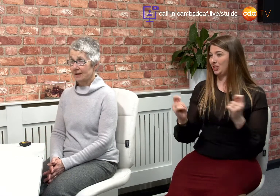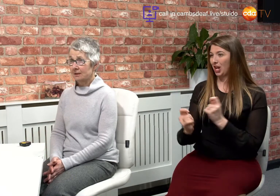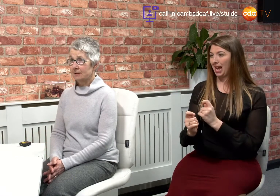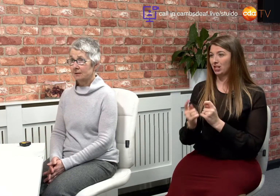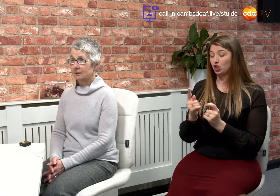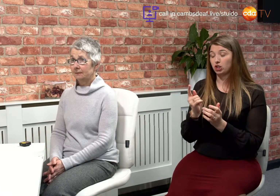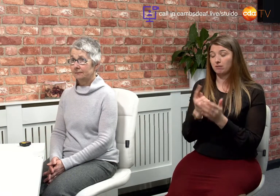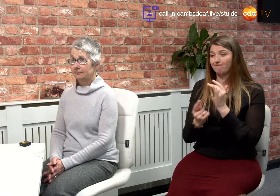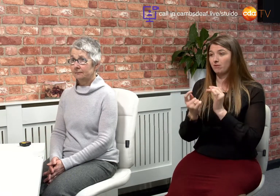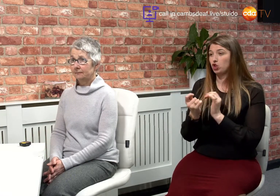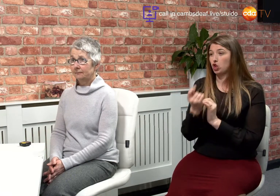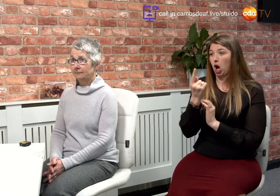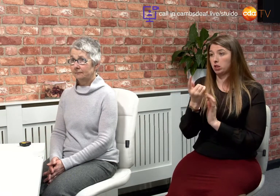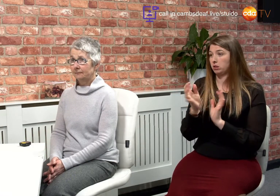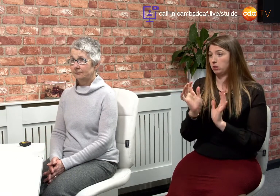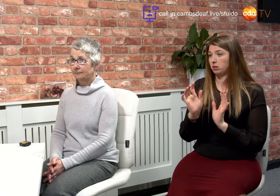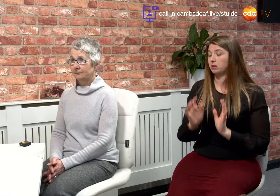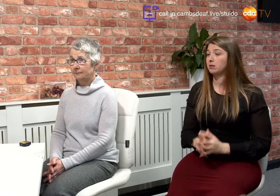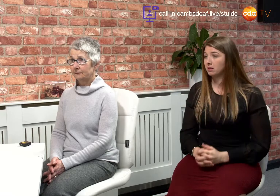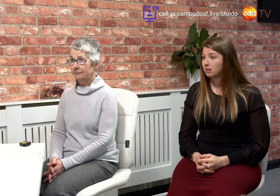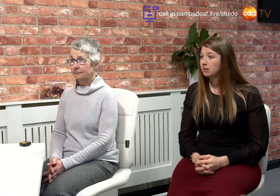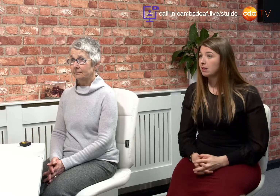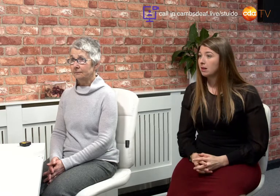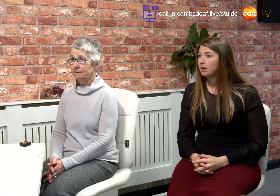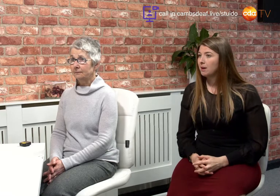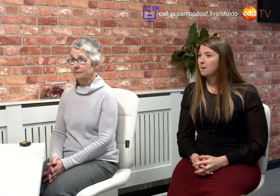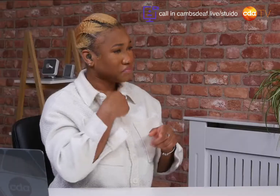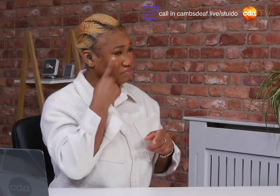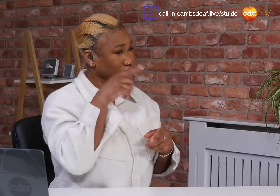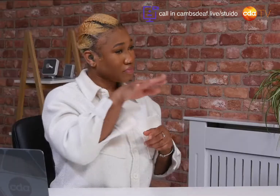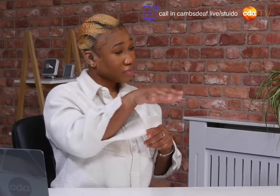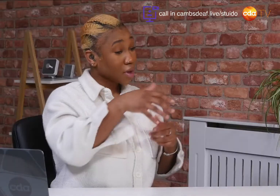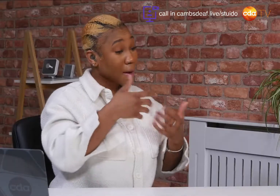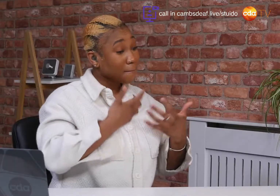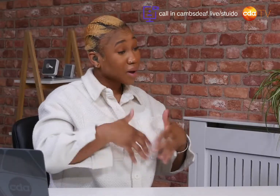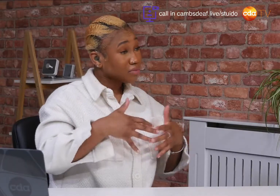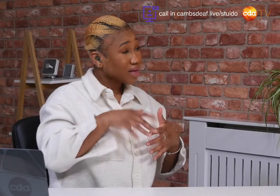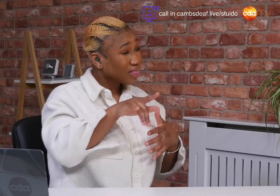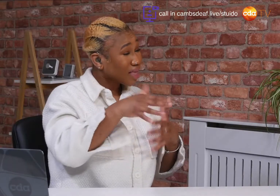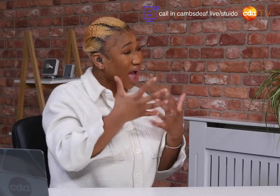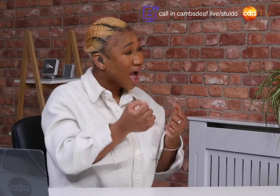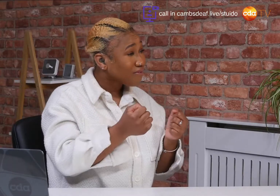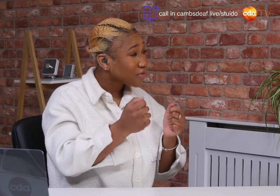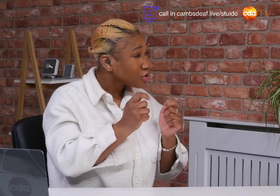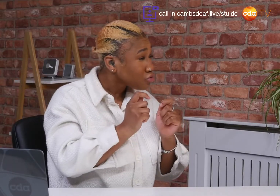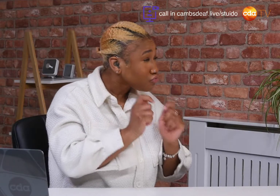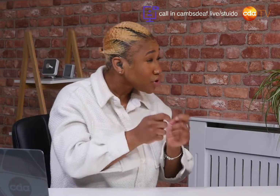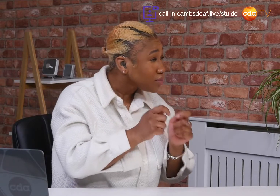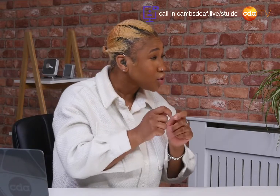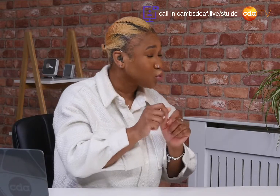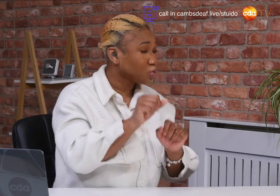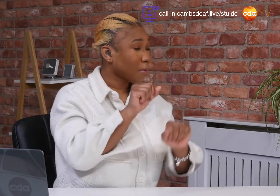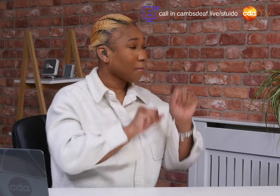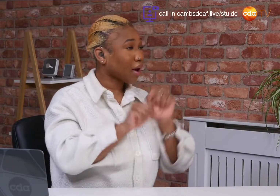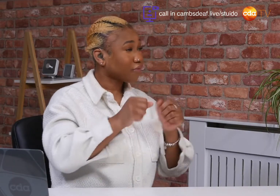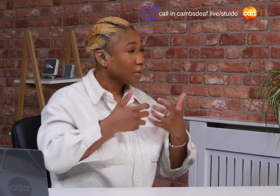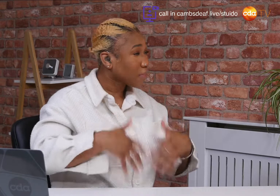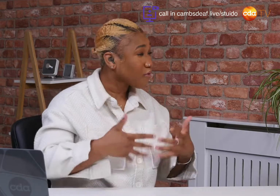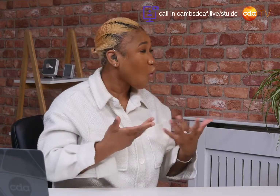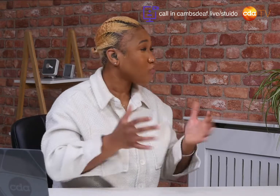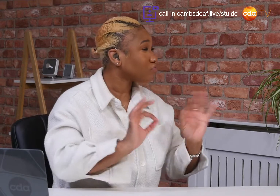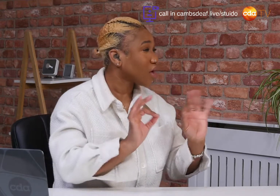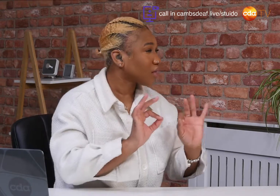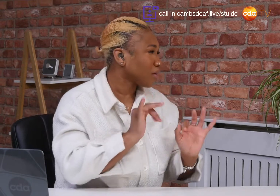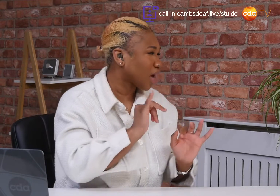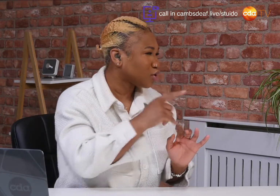just chance. Wow. So So, as